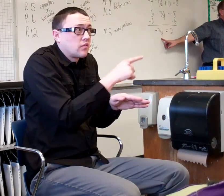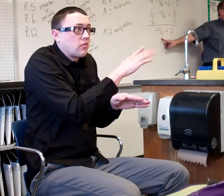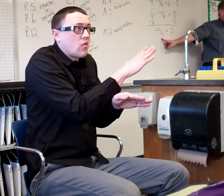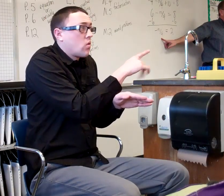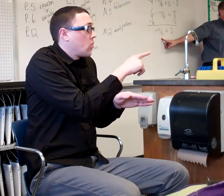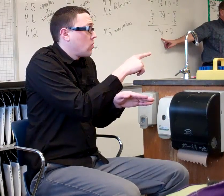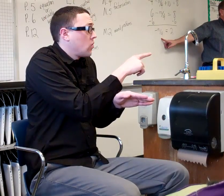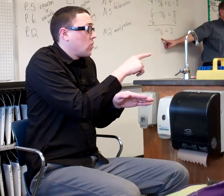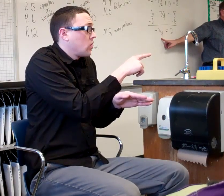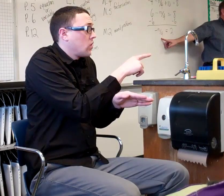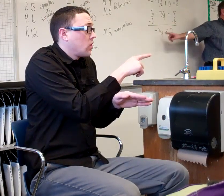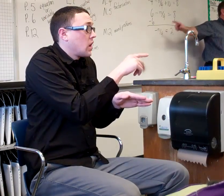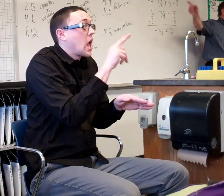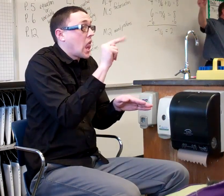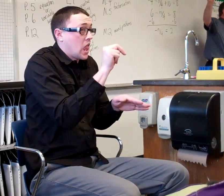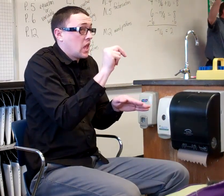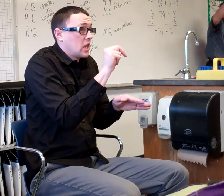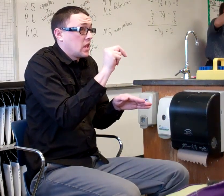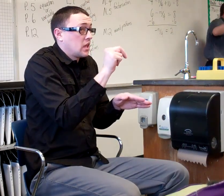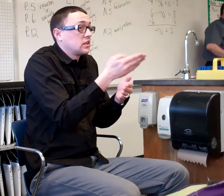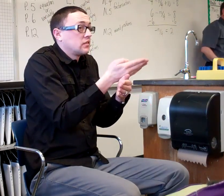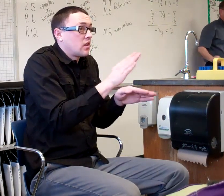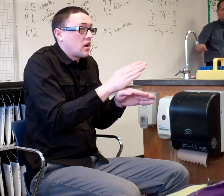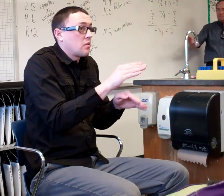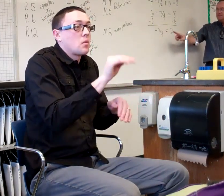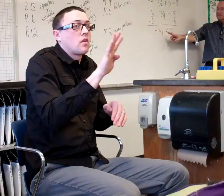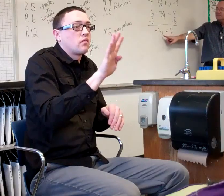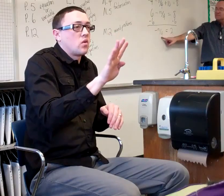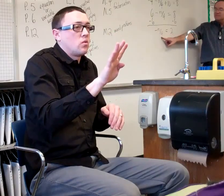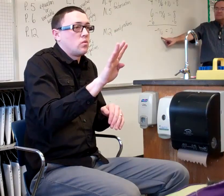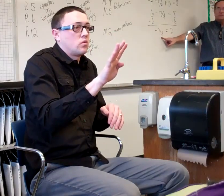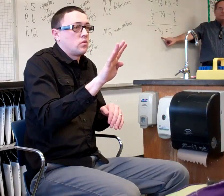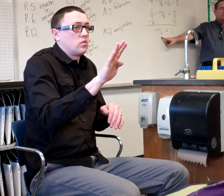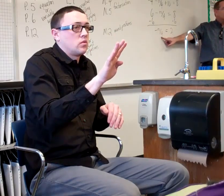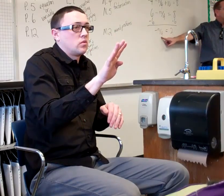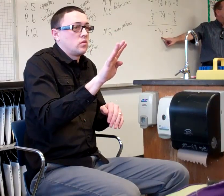N is being divided by 4. Say the opposite, Gage.